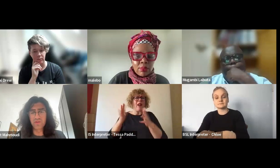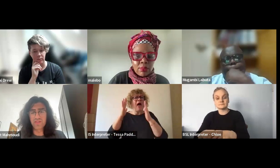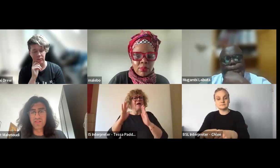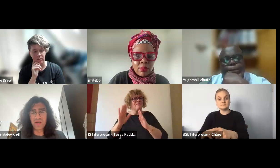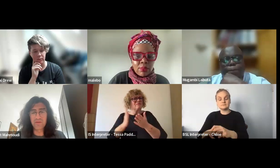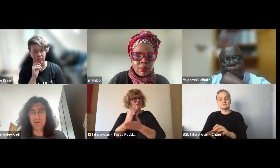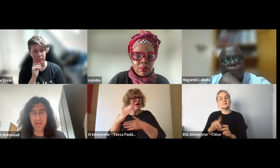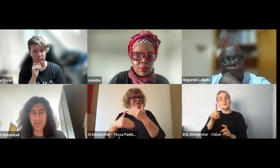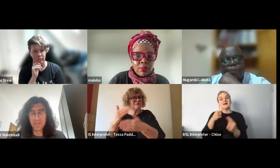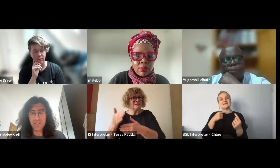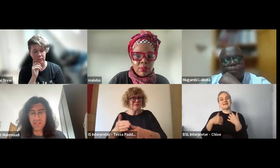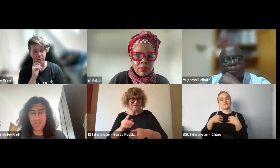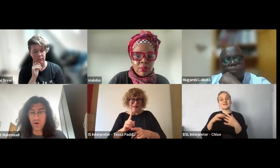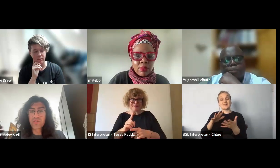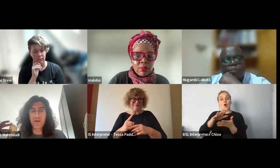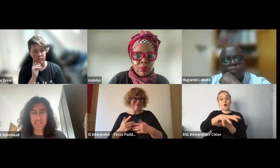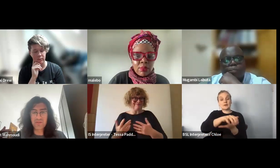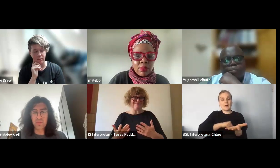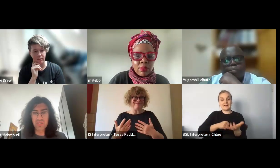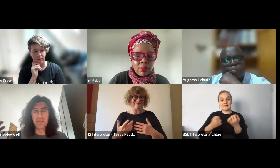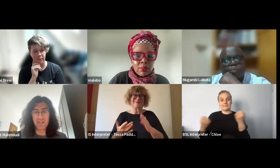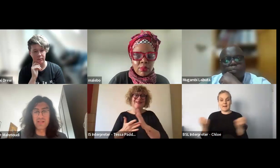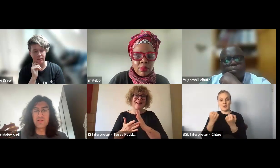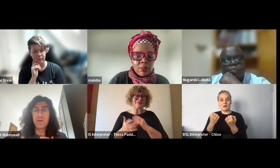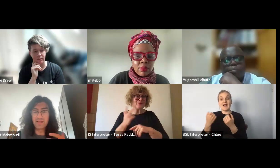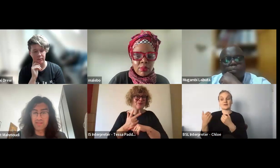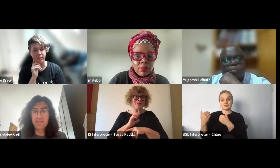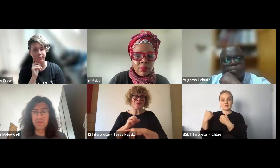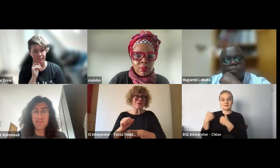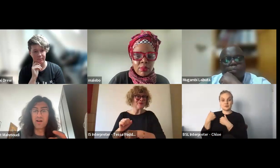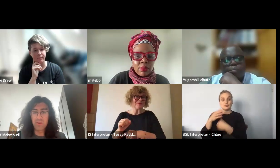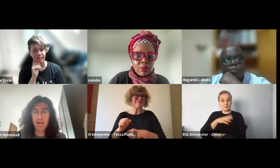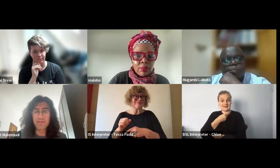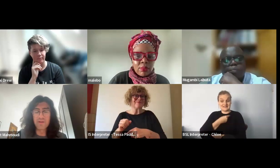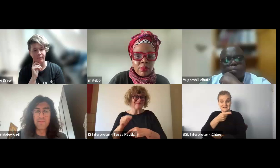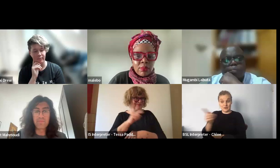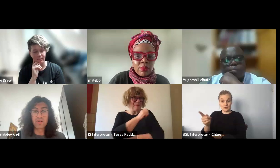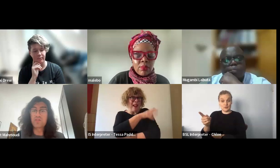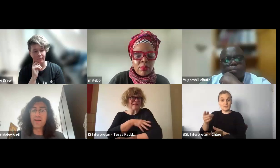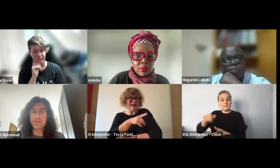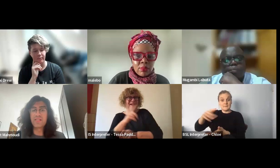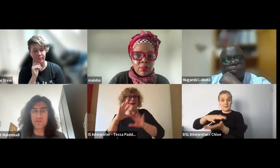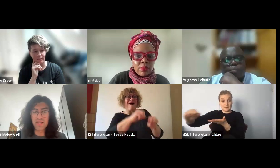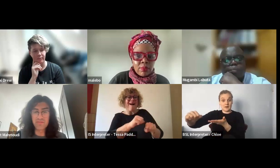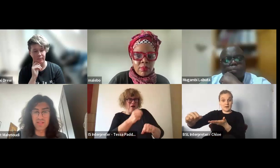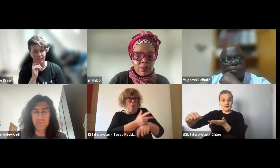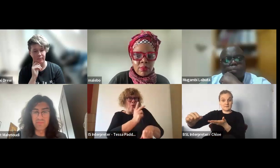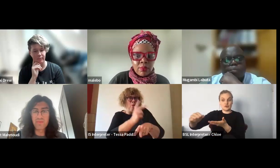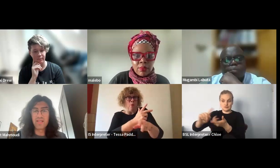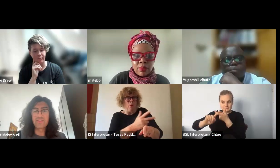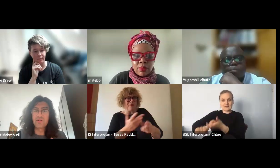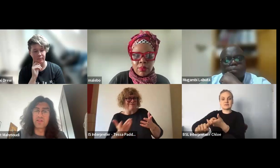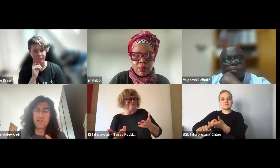there is, of course, that the occupying power also has a responsibility to Palestinians, the occupied, to guarantee their